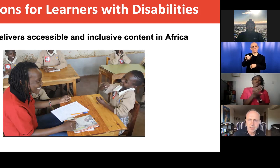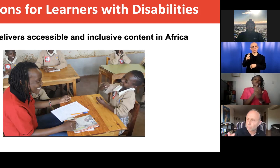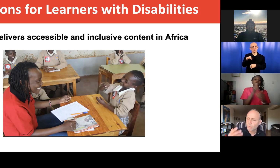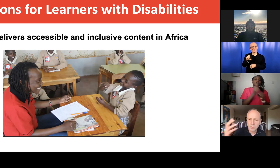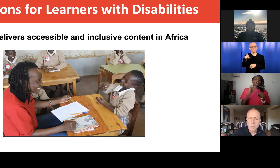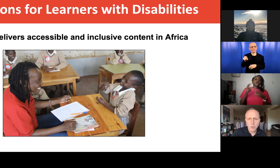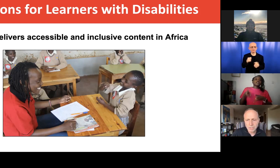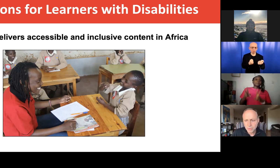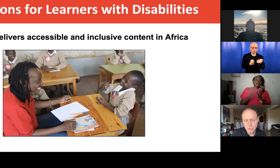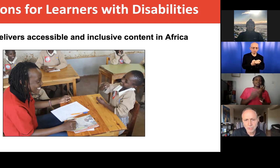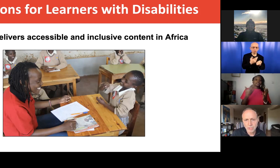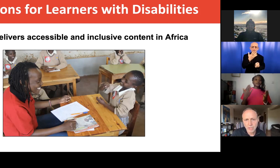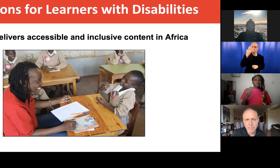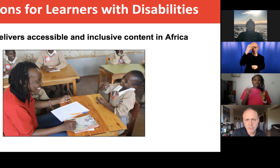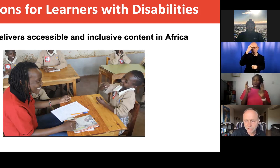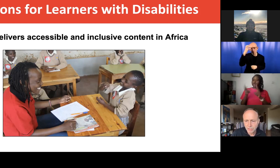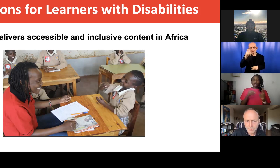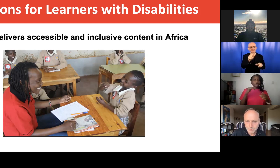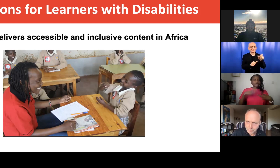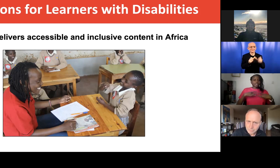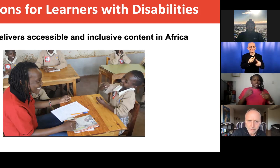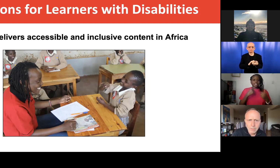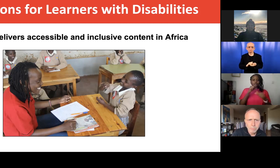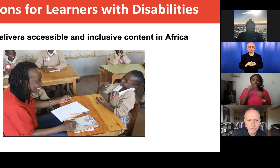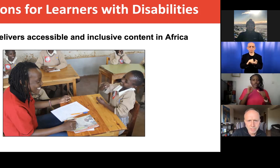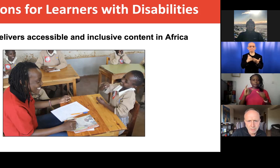something that we're always interested to talk about and to share.